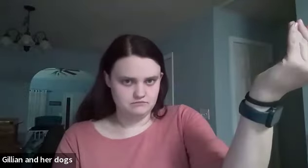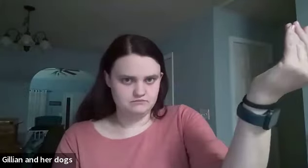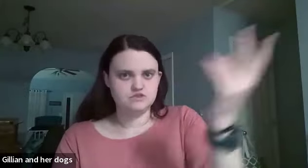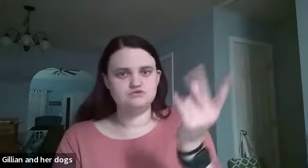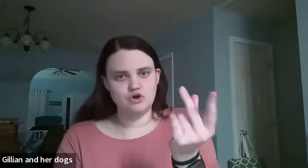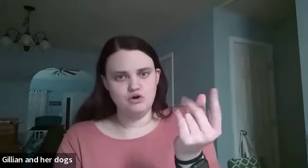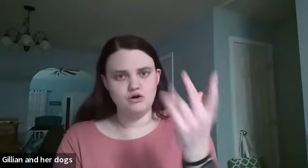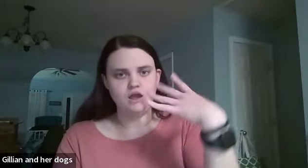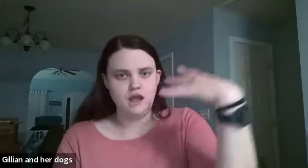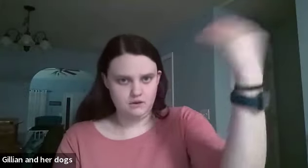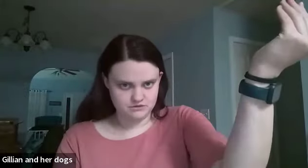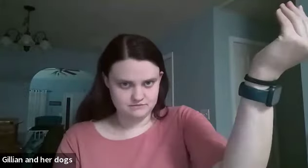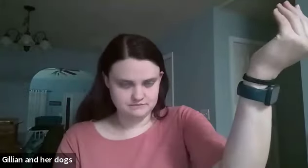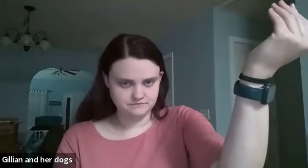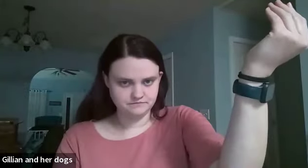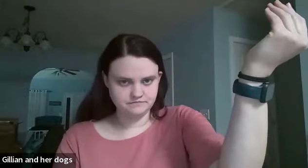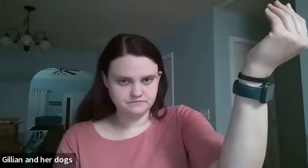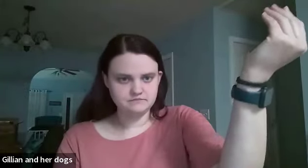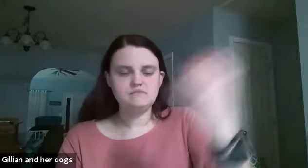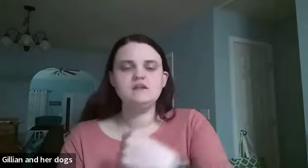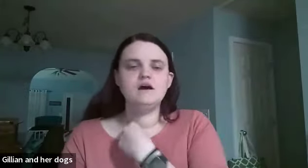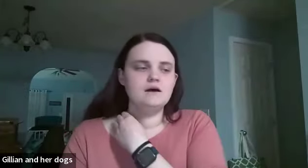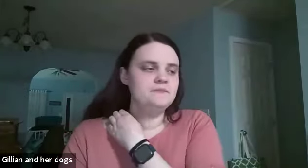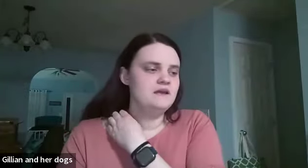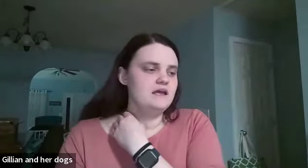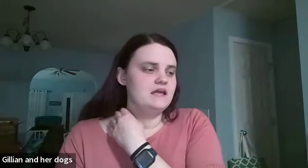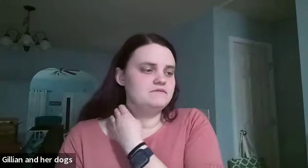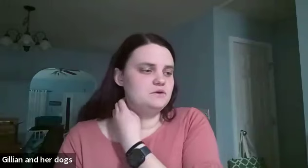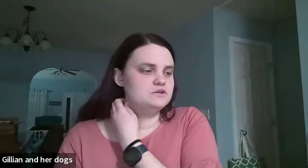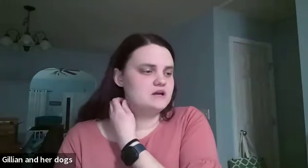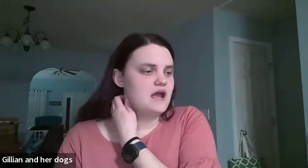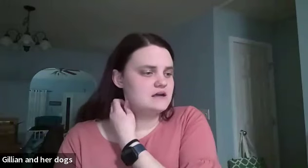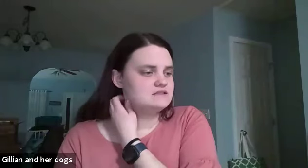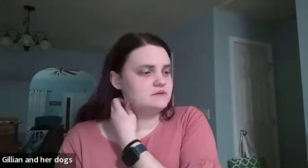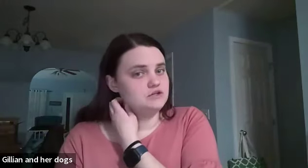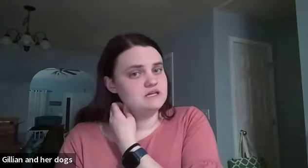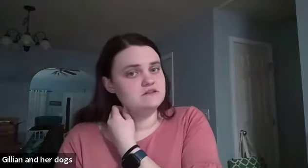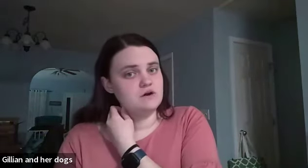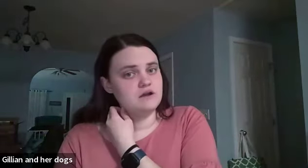out. So dog out. Um, if you were trying to ask them, can you take the dog